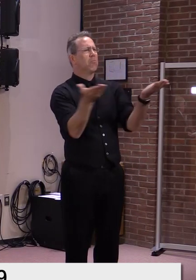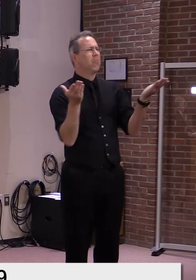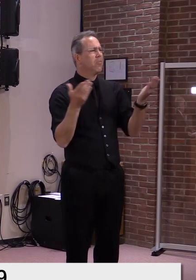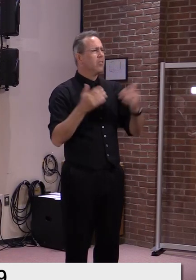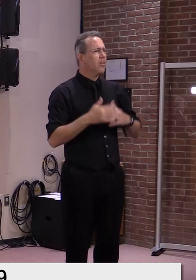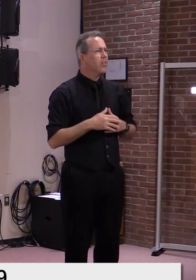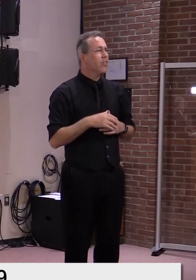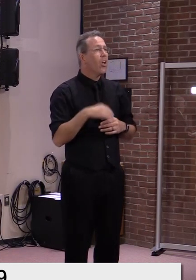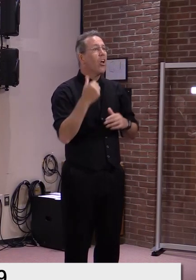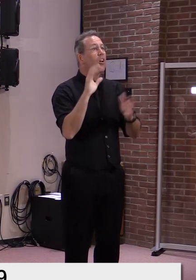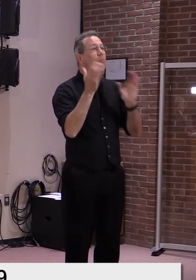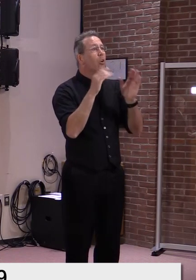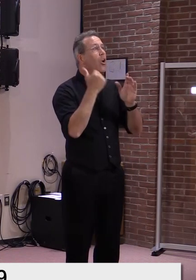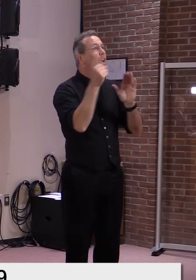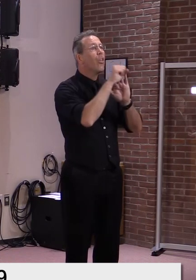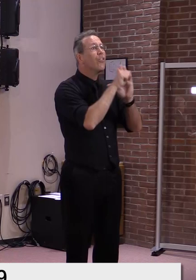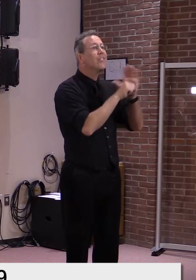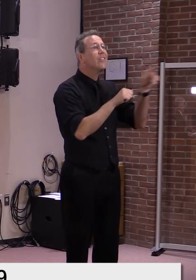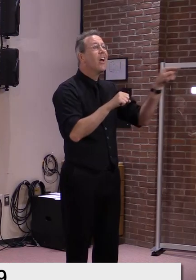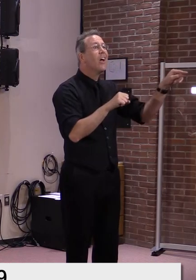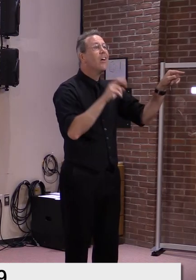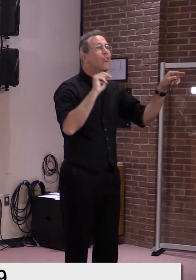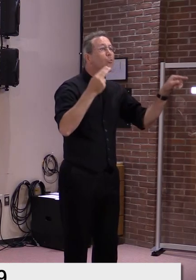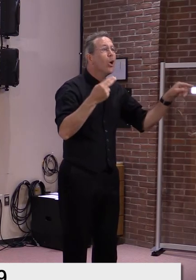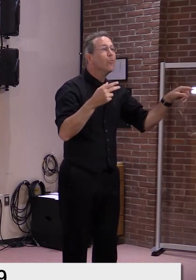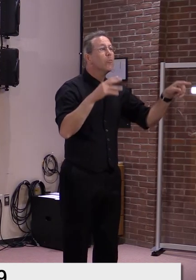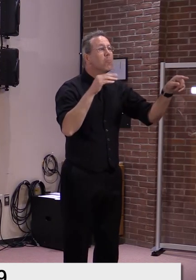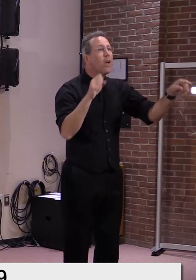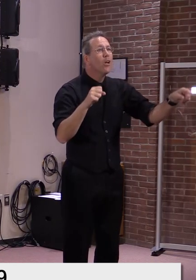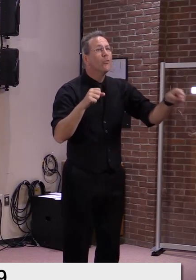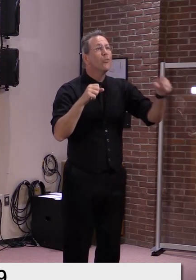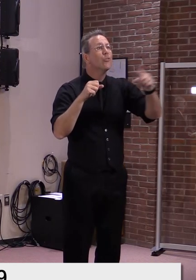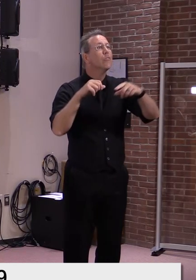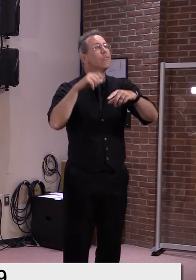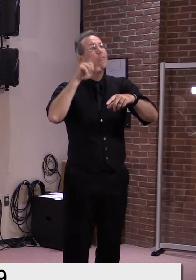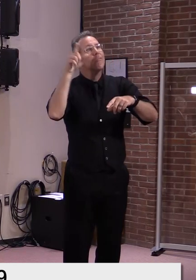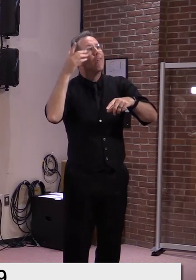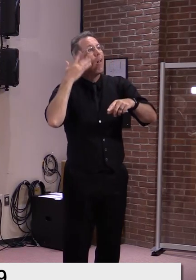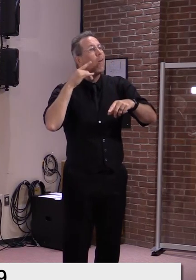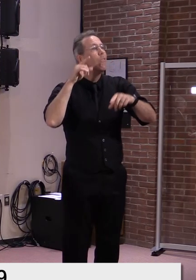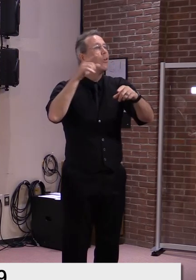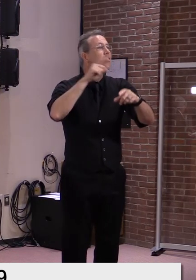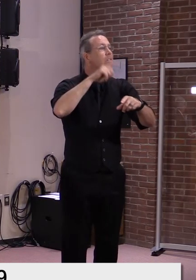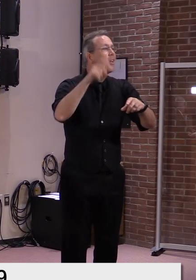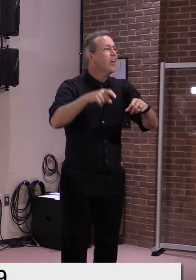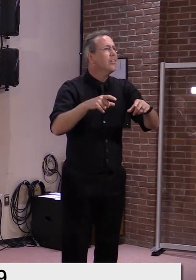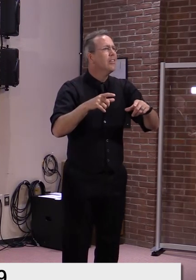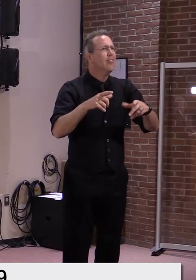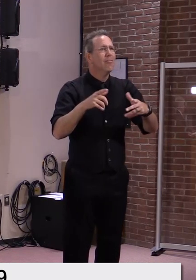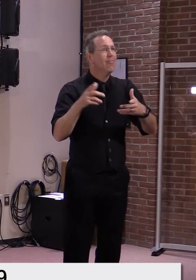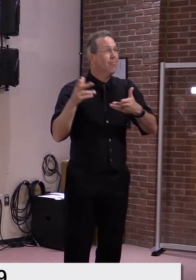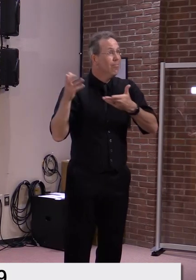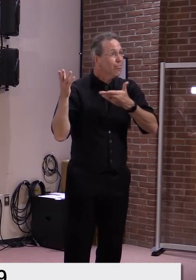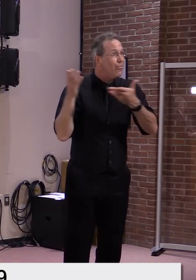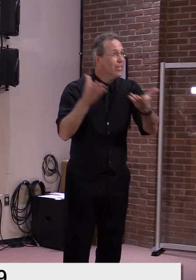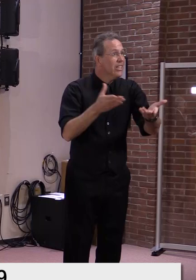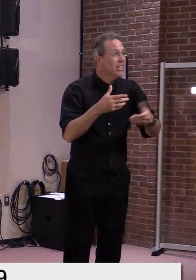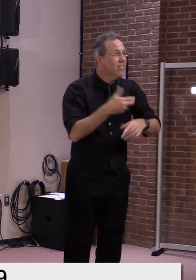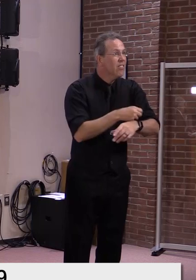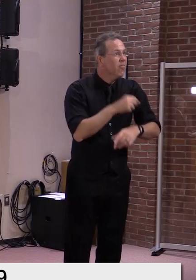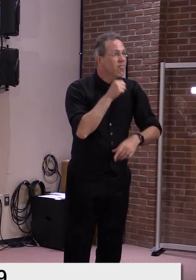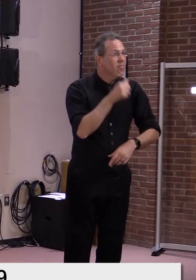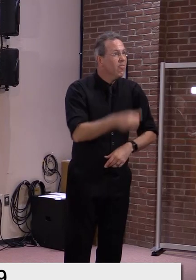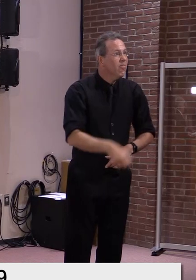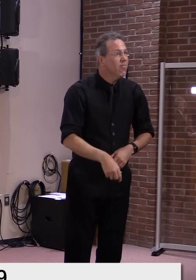us as how we bring this to rural communities throughout the state and